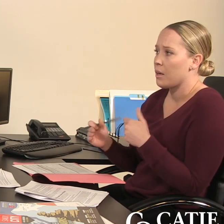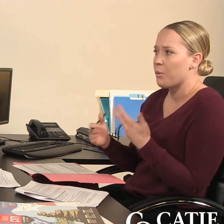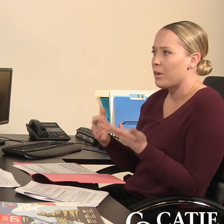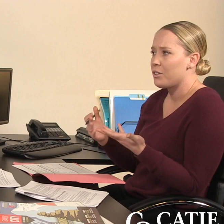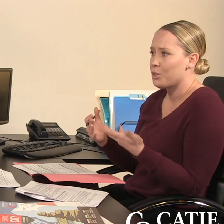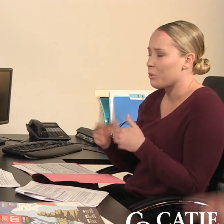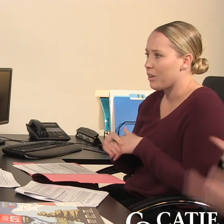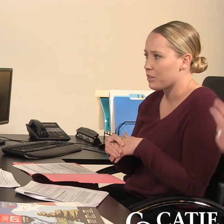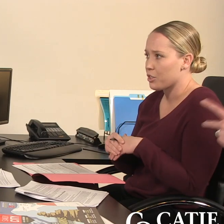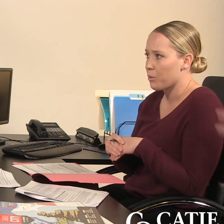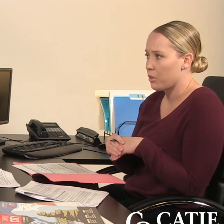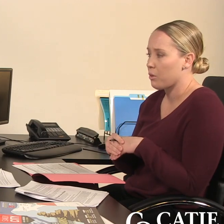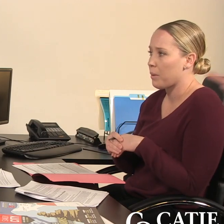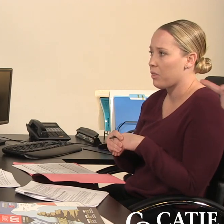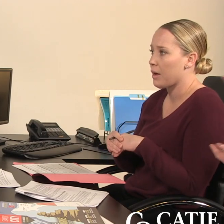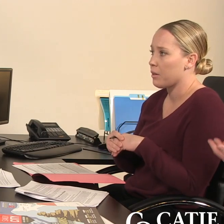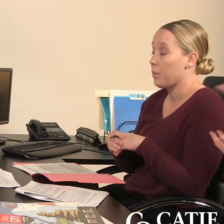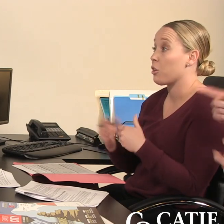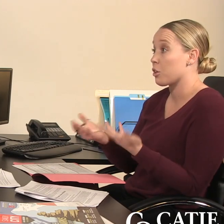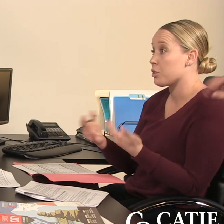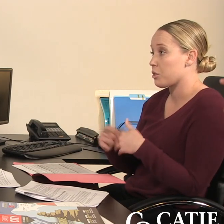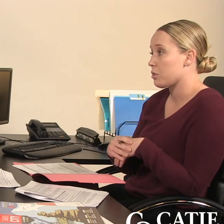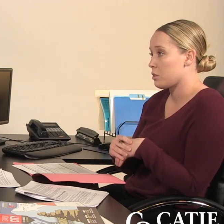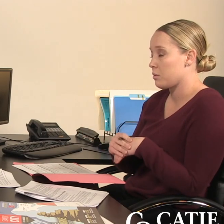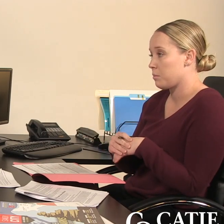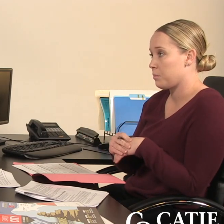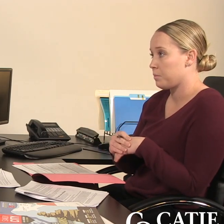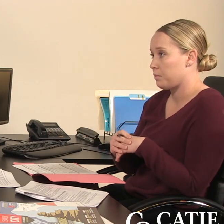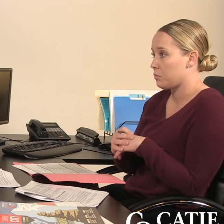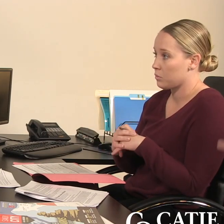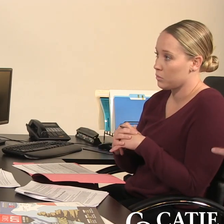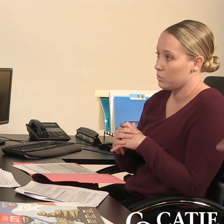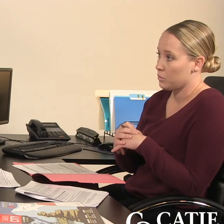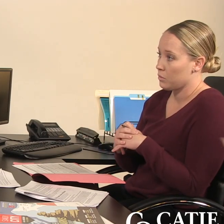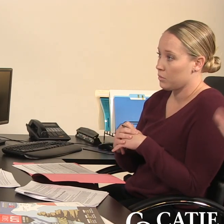What did your supervisor share with you about that, about your concerns?